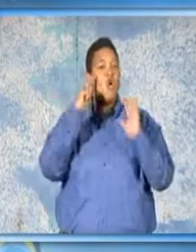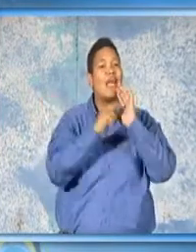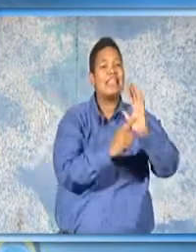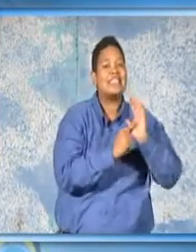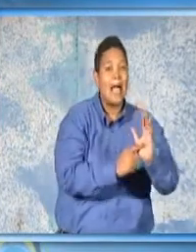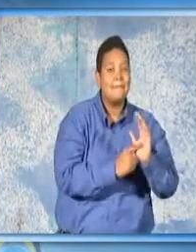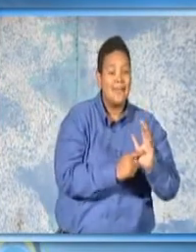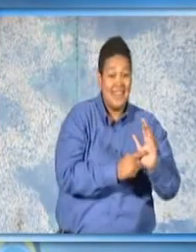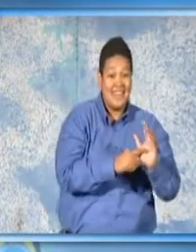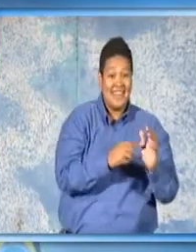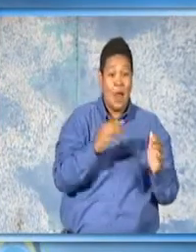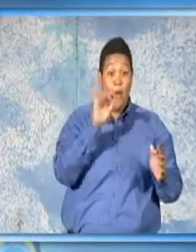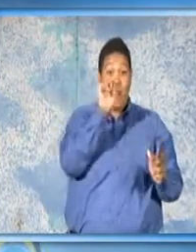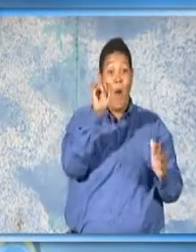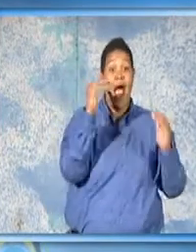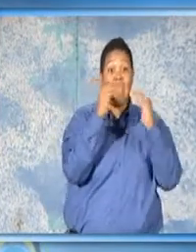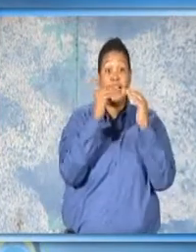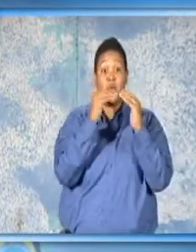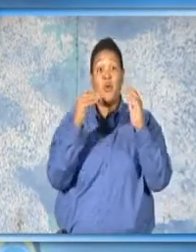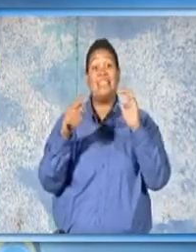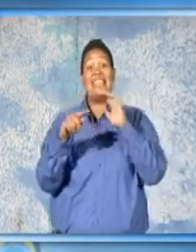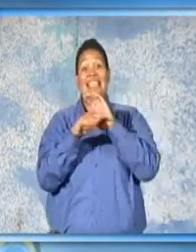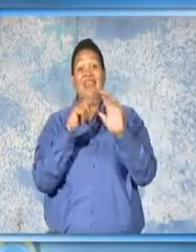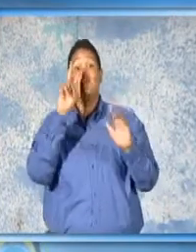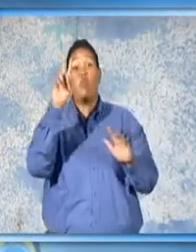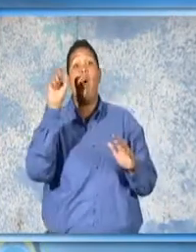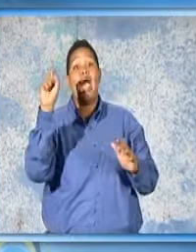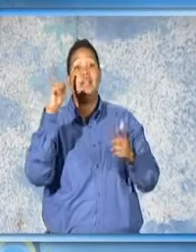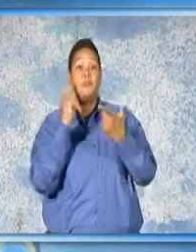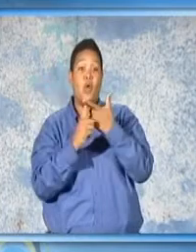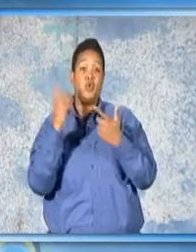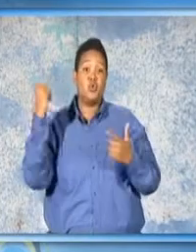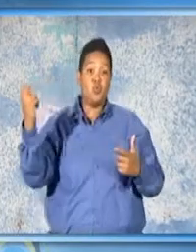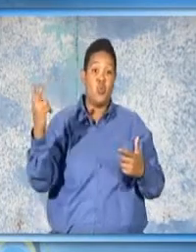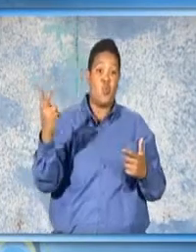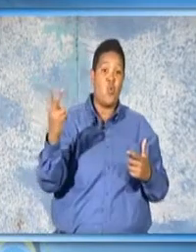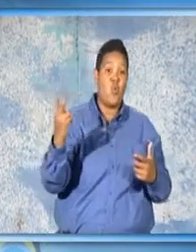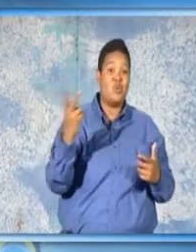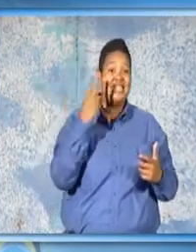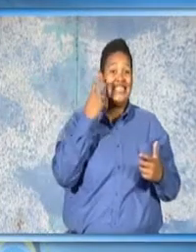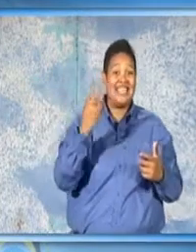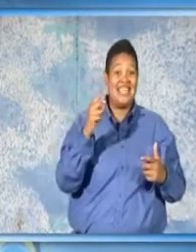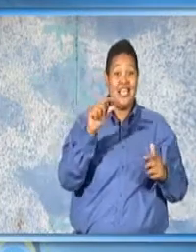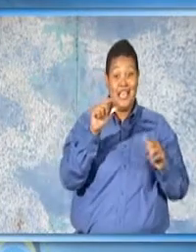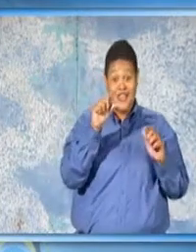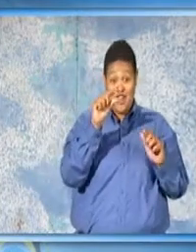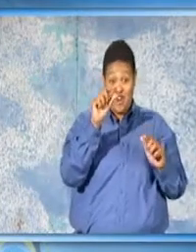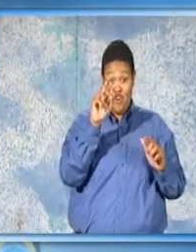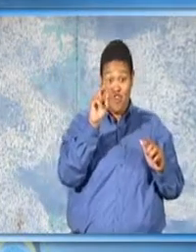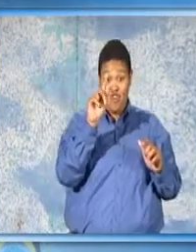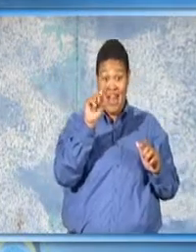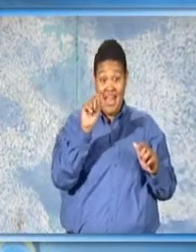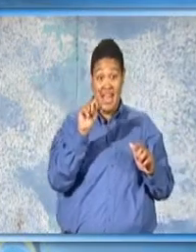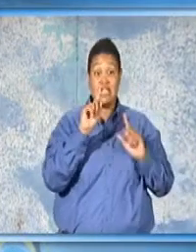the equation y equals negative 2x plus 2, the gradient is negative 2.